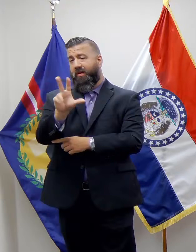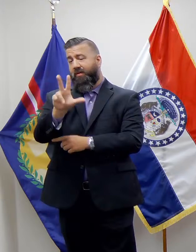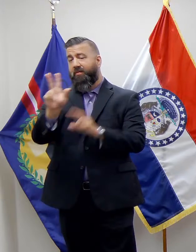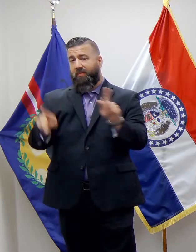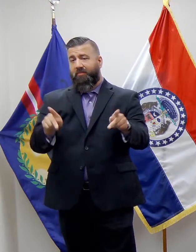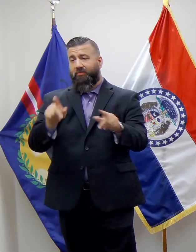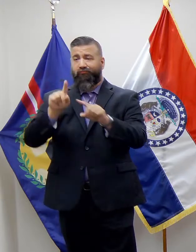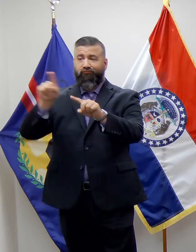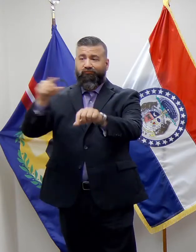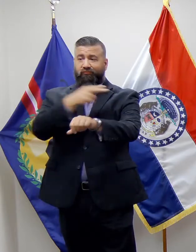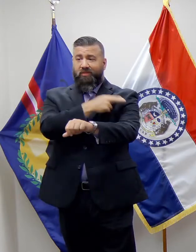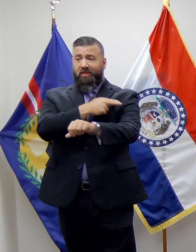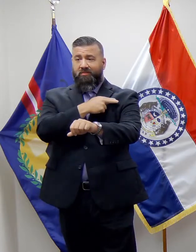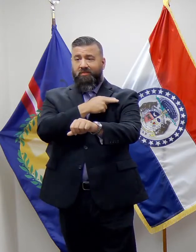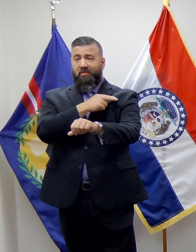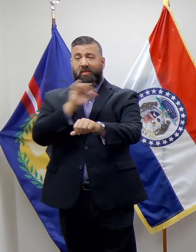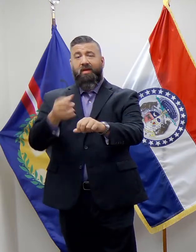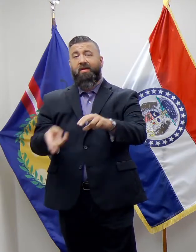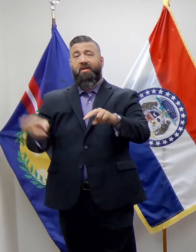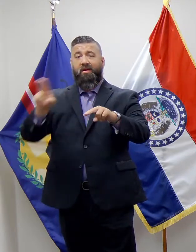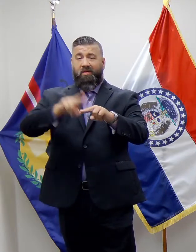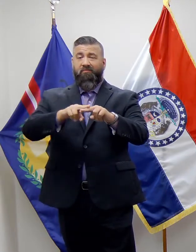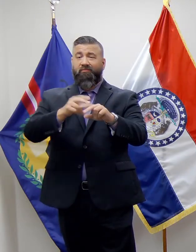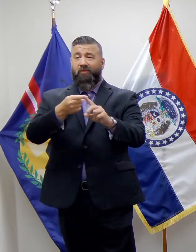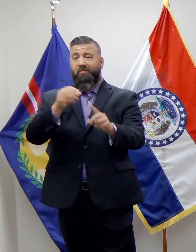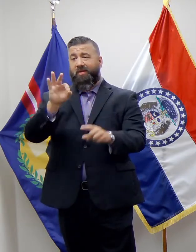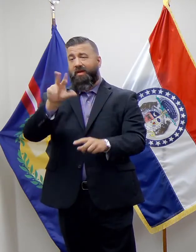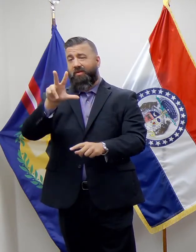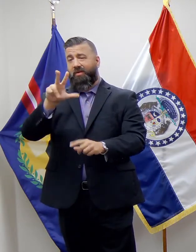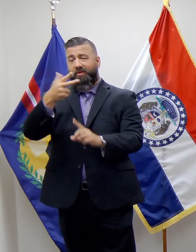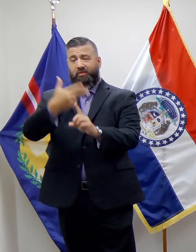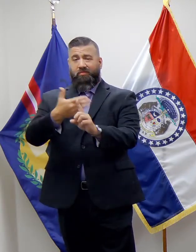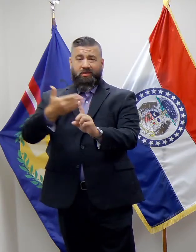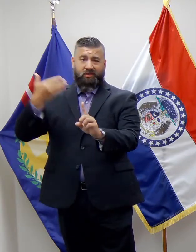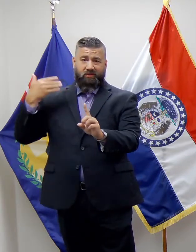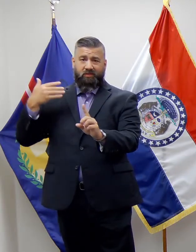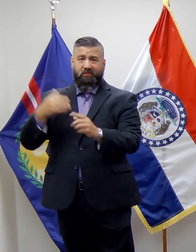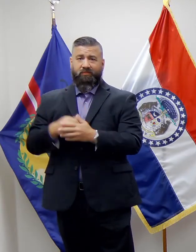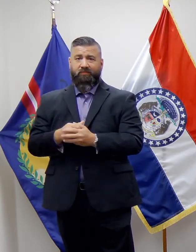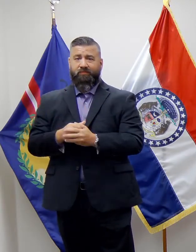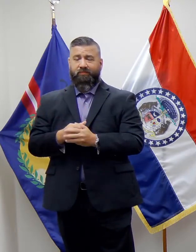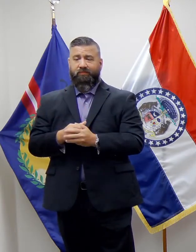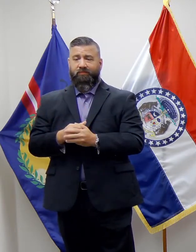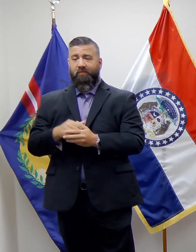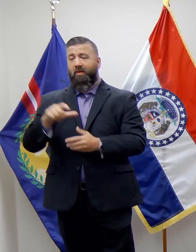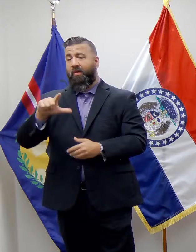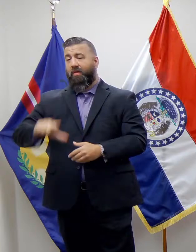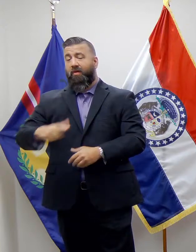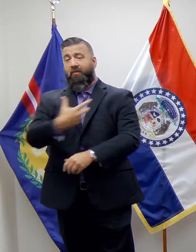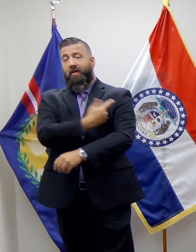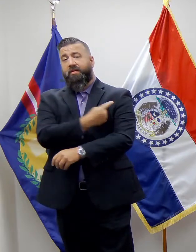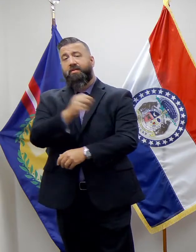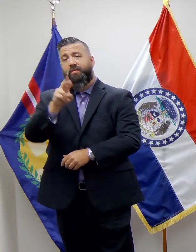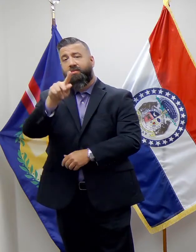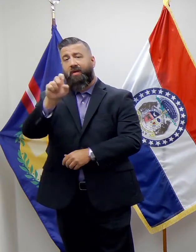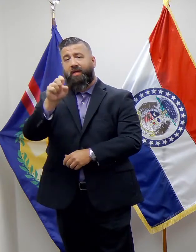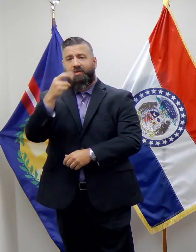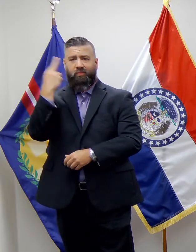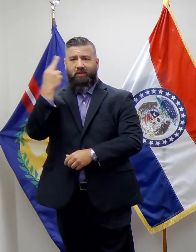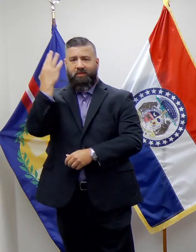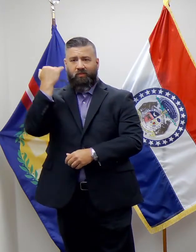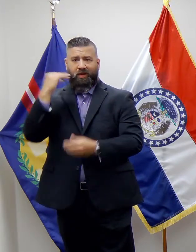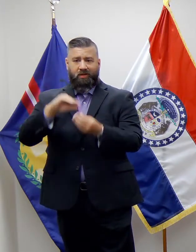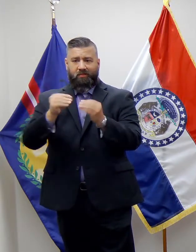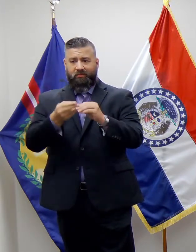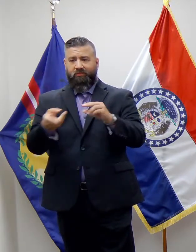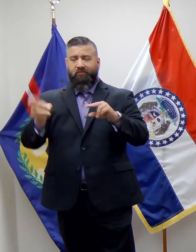COVID-19, up from 93 2 months earlier. Low vaccination rates are driving these numbers, and those working in